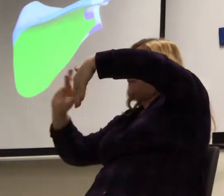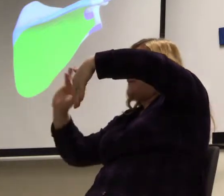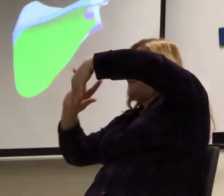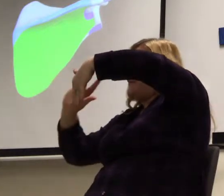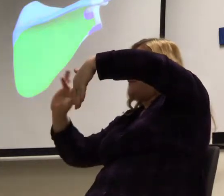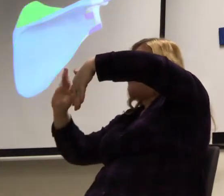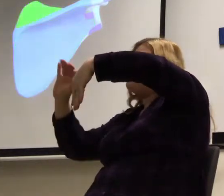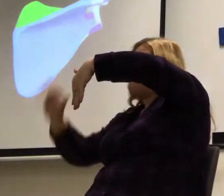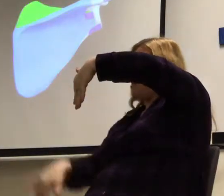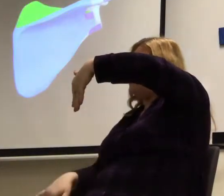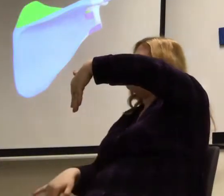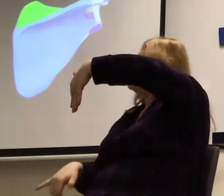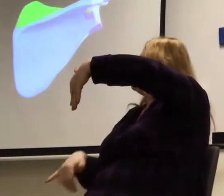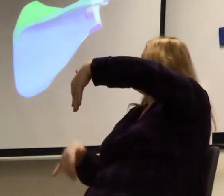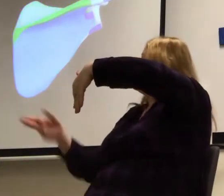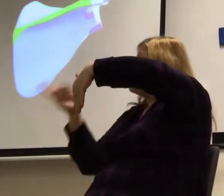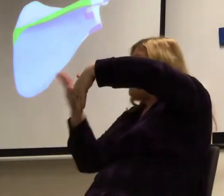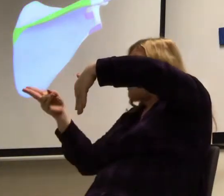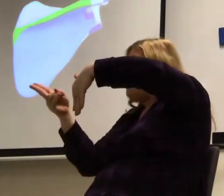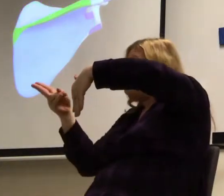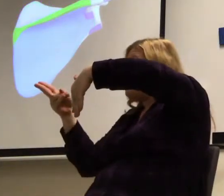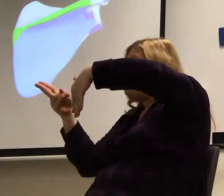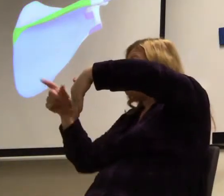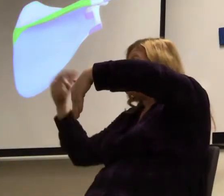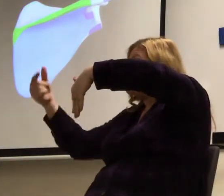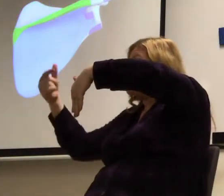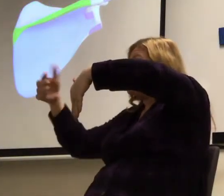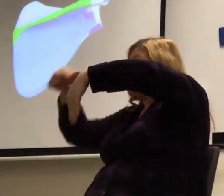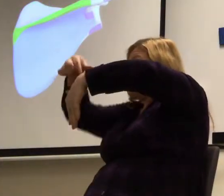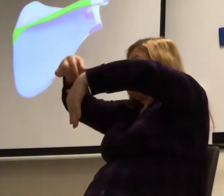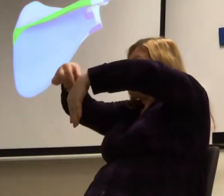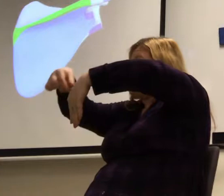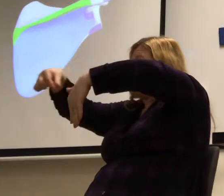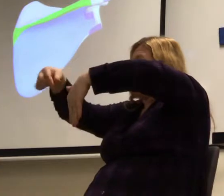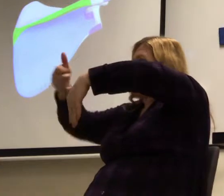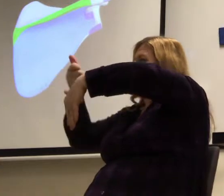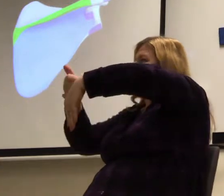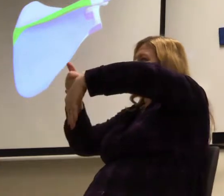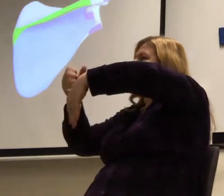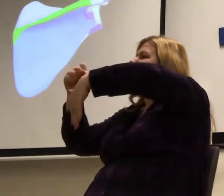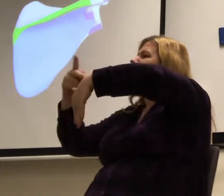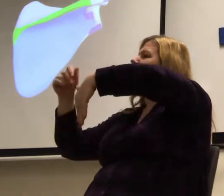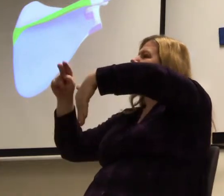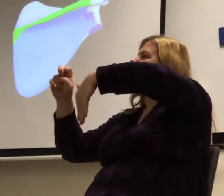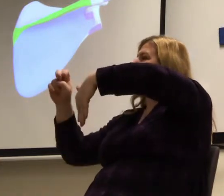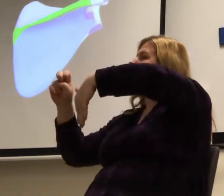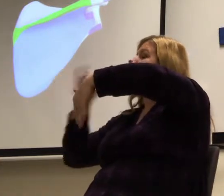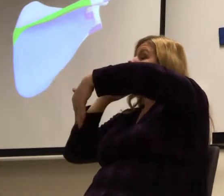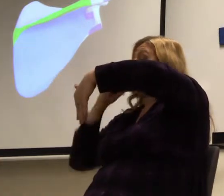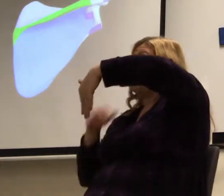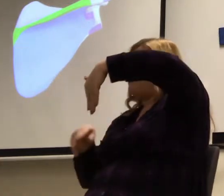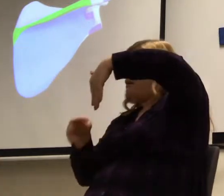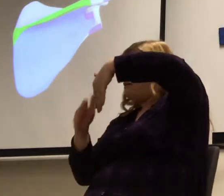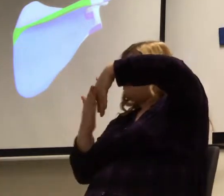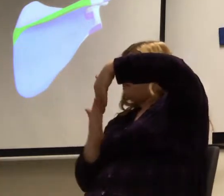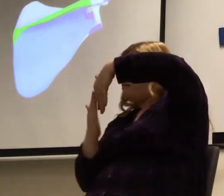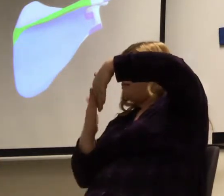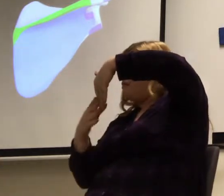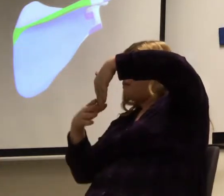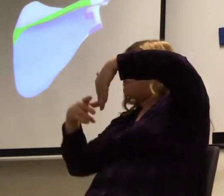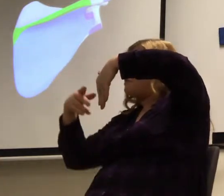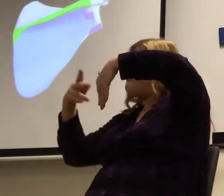So if what I have highlighted in green is the spine, if the purple area below it is